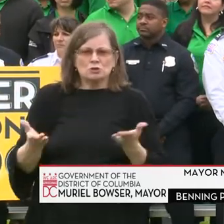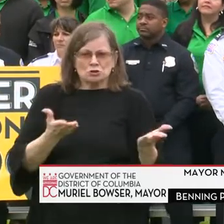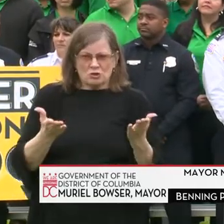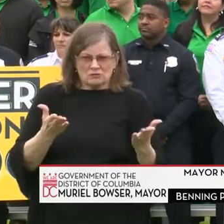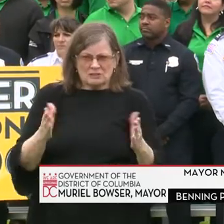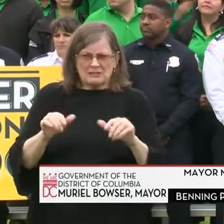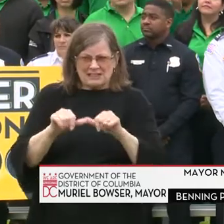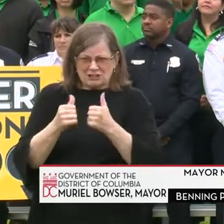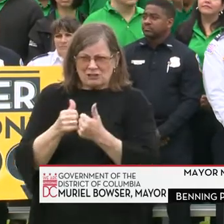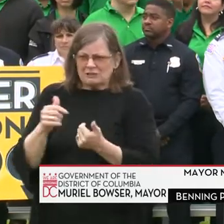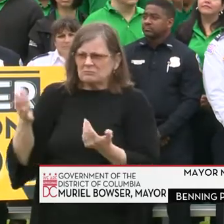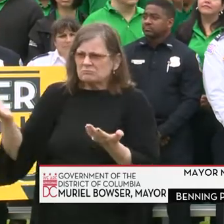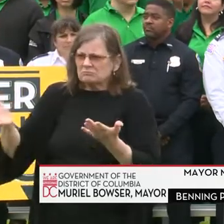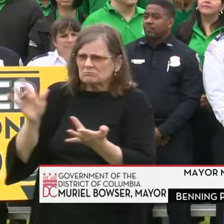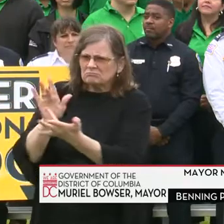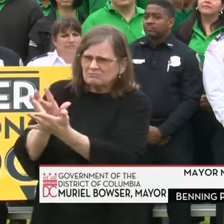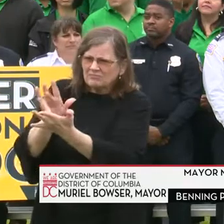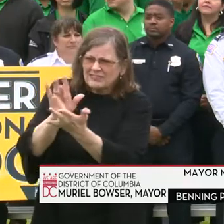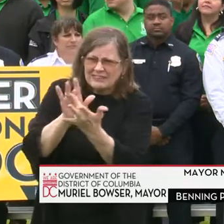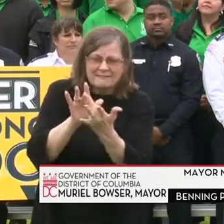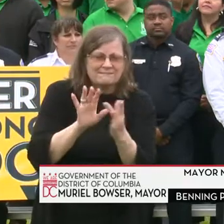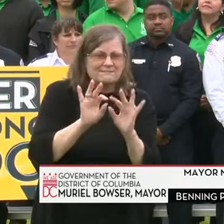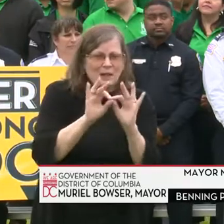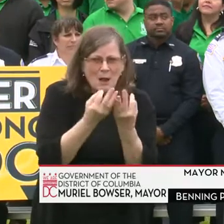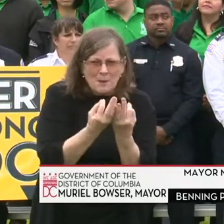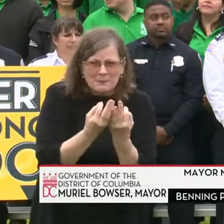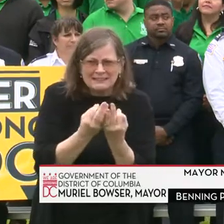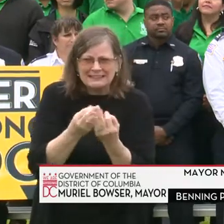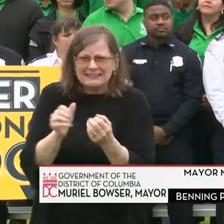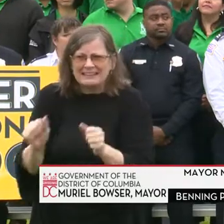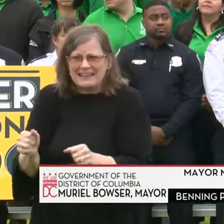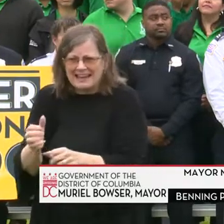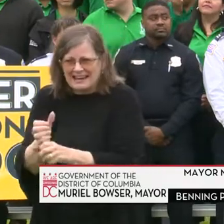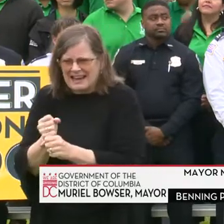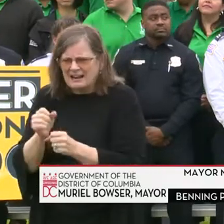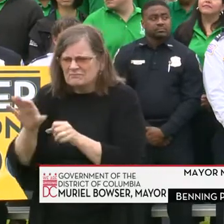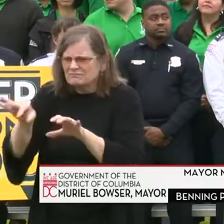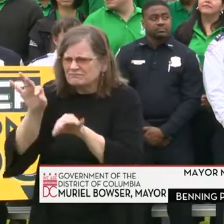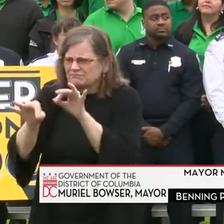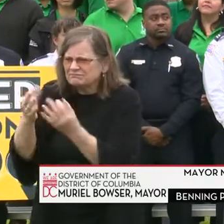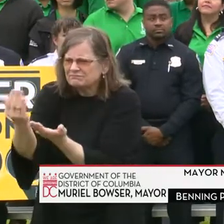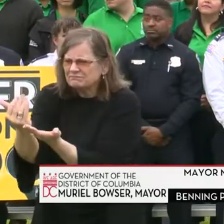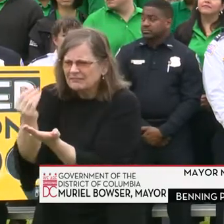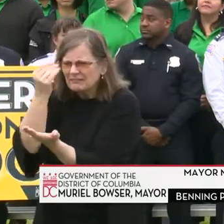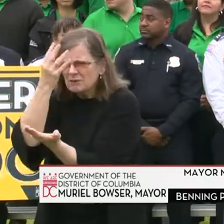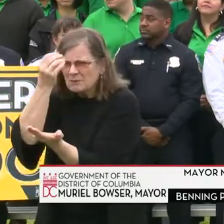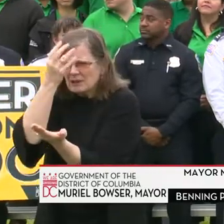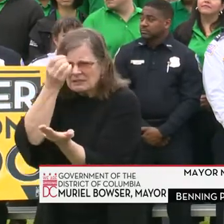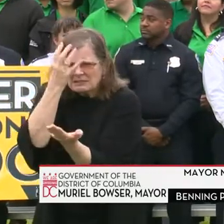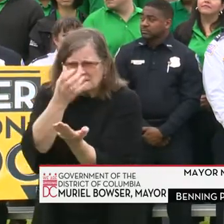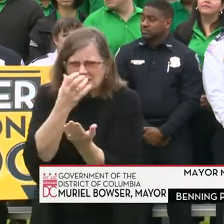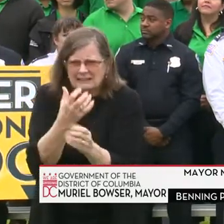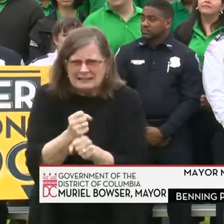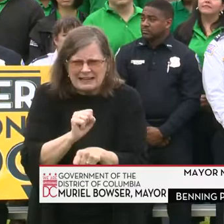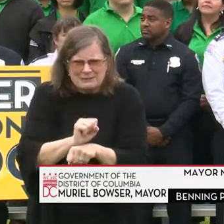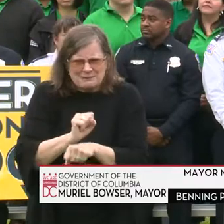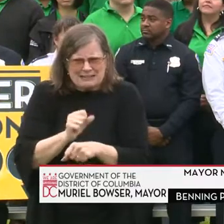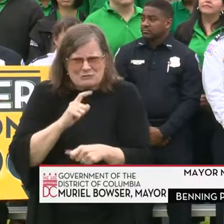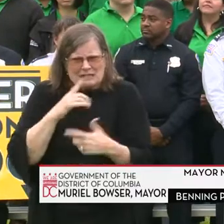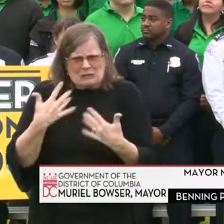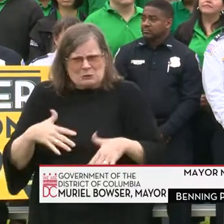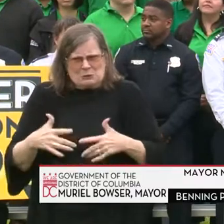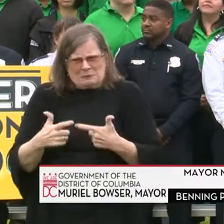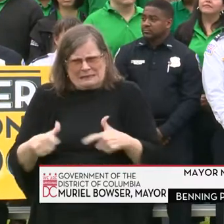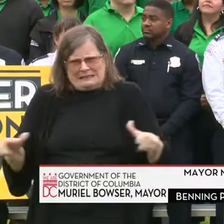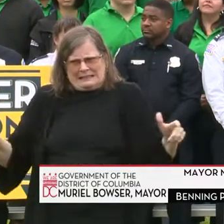to families to know how they can get resources as well. Employment is also very big, and